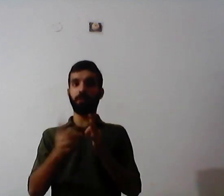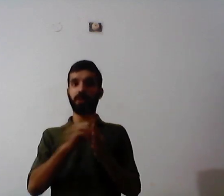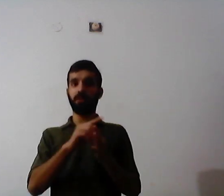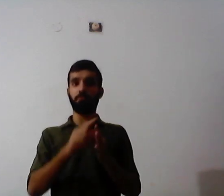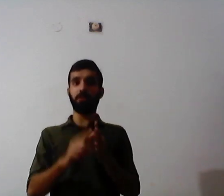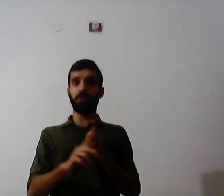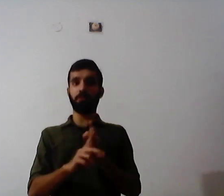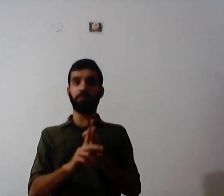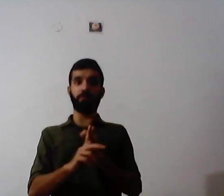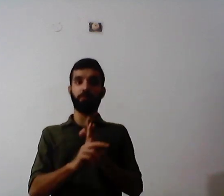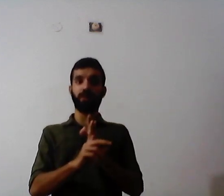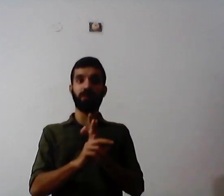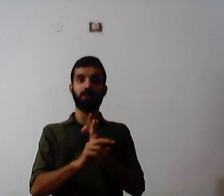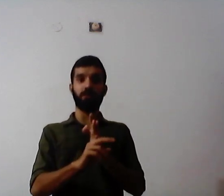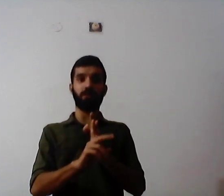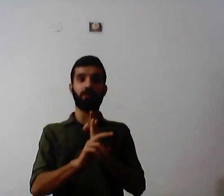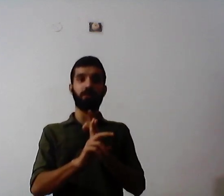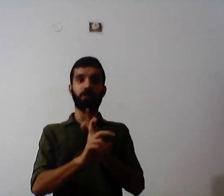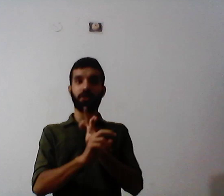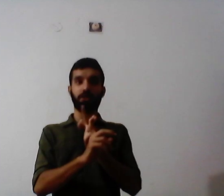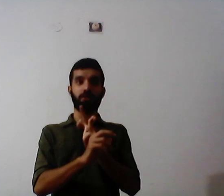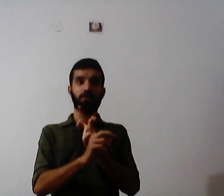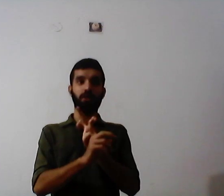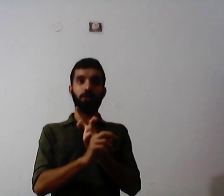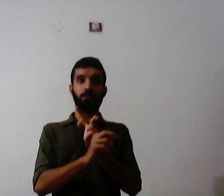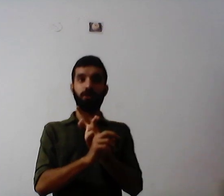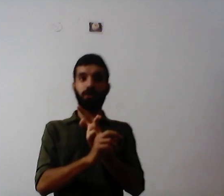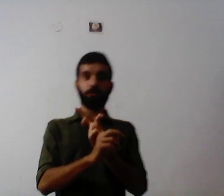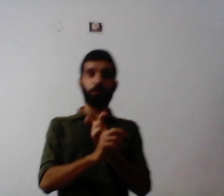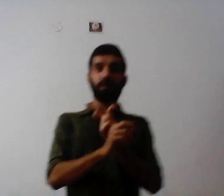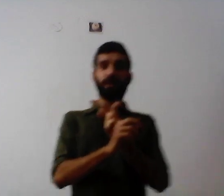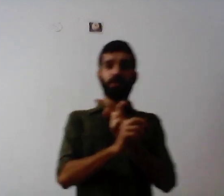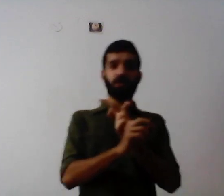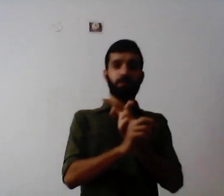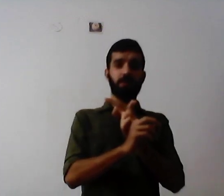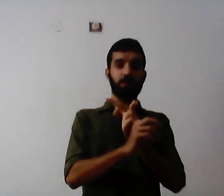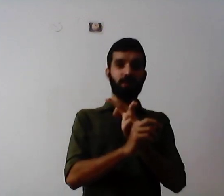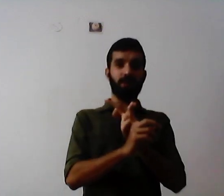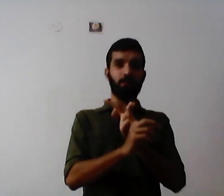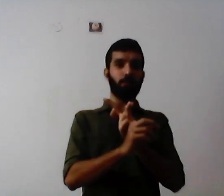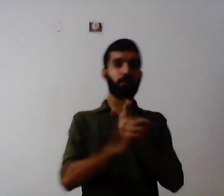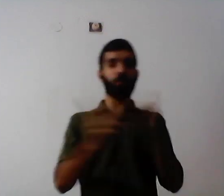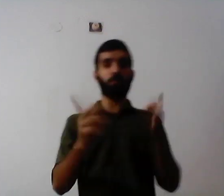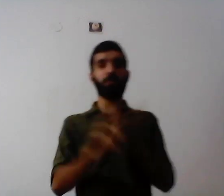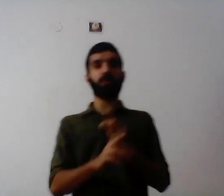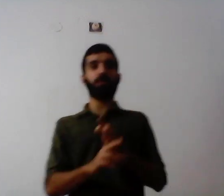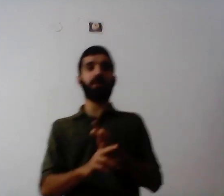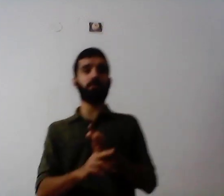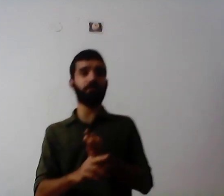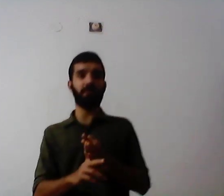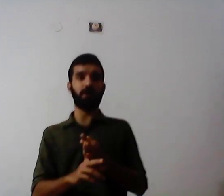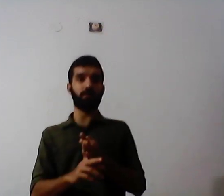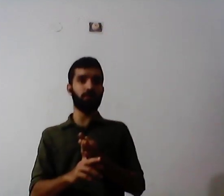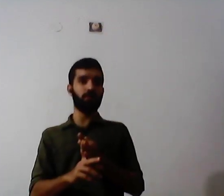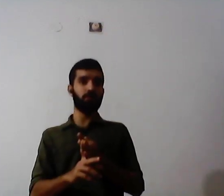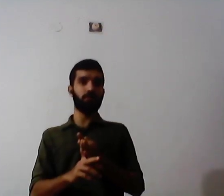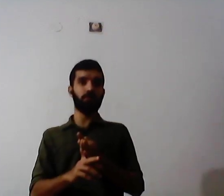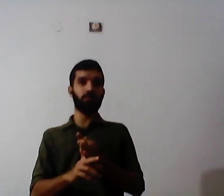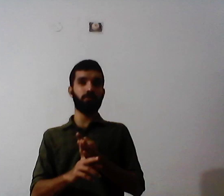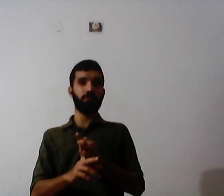I mentioned before, right, in the introduction to the solubility, I just mentioned that. What would be the another factor? Of